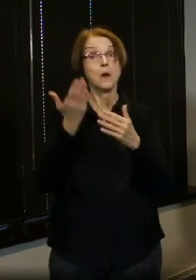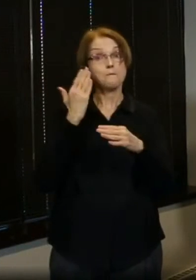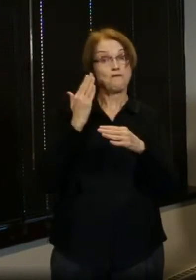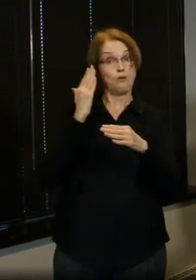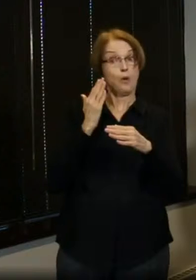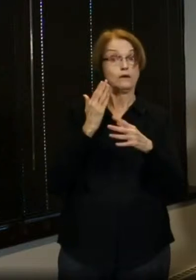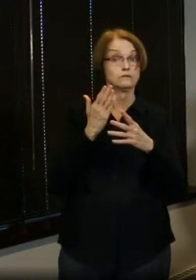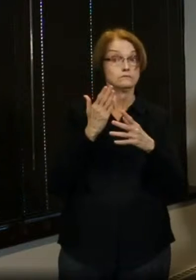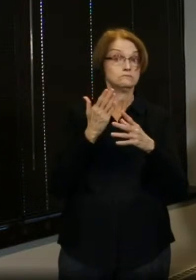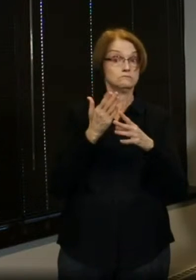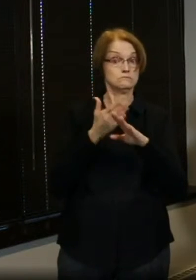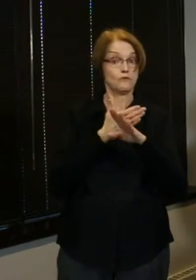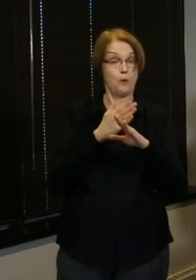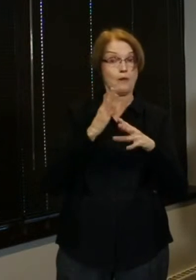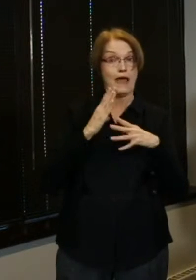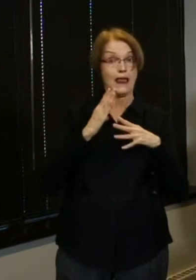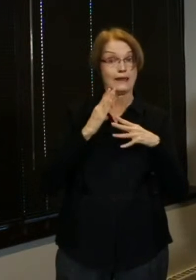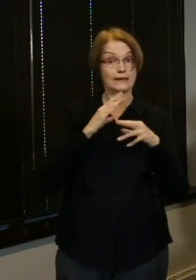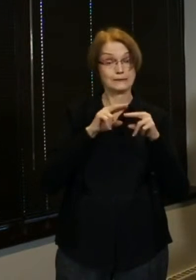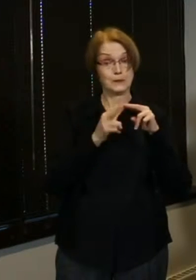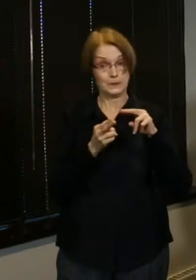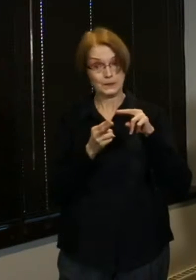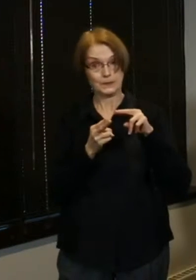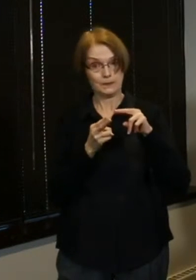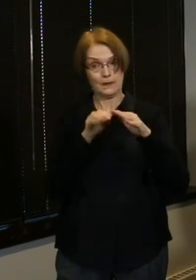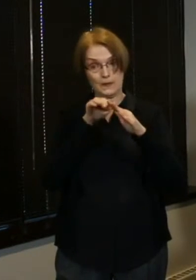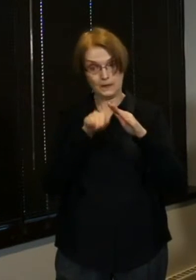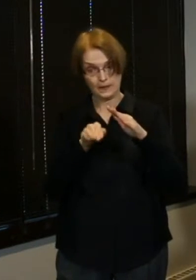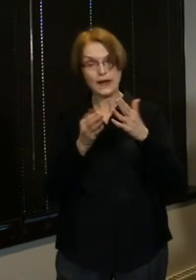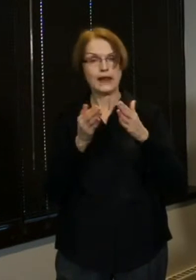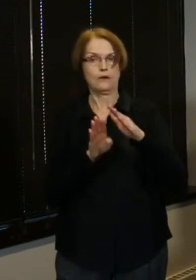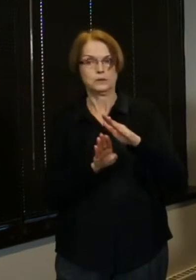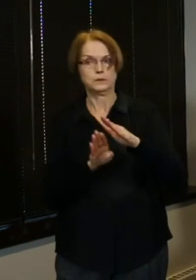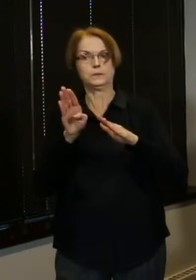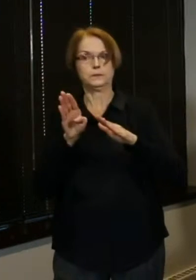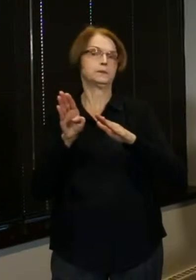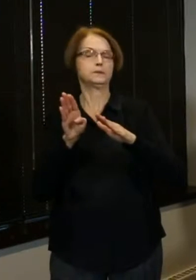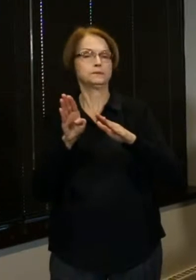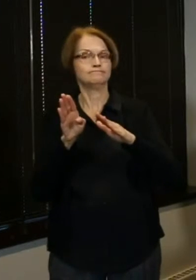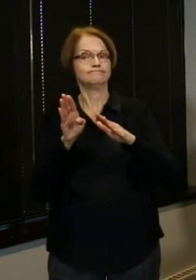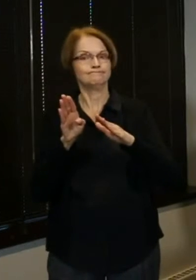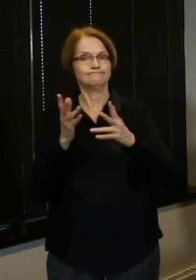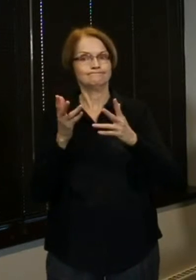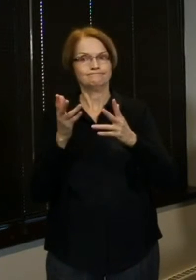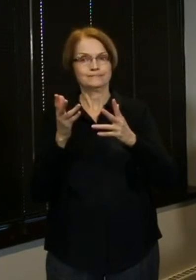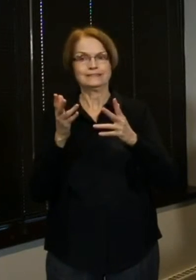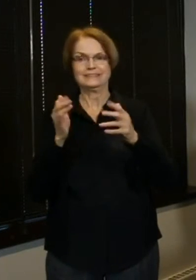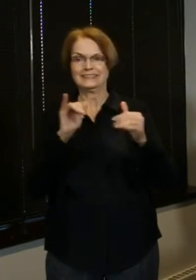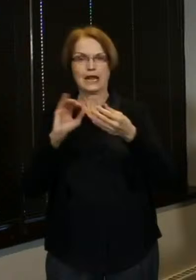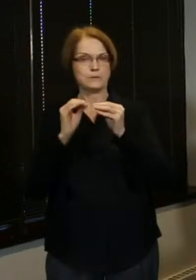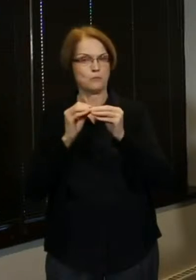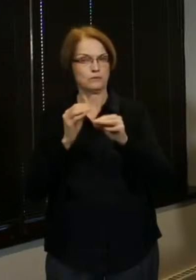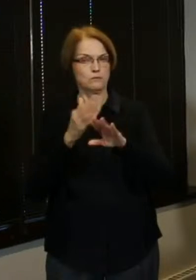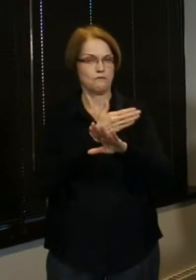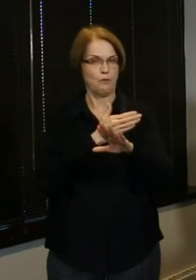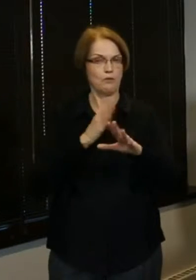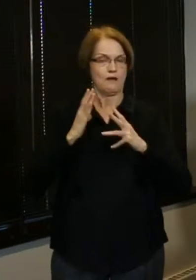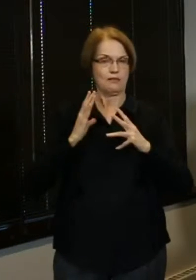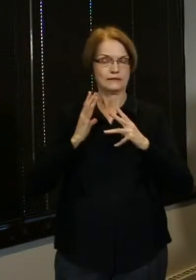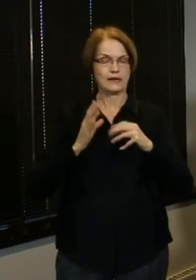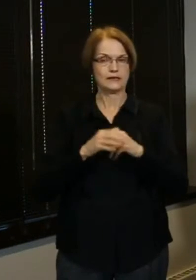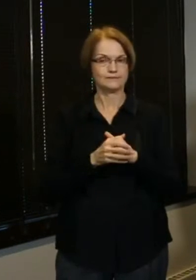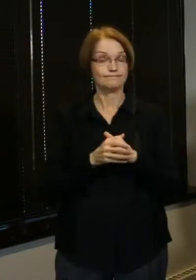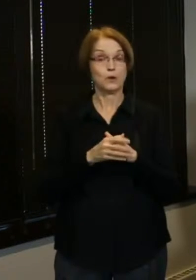the holidays. So starting to see those cases come back up to where they were previous to the holidays. And that's pretty